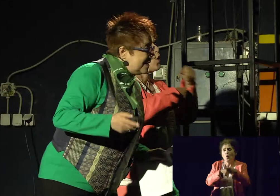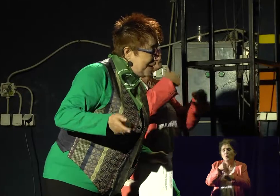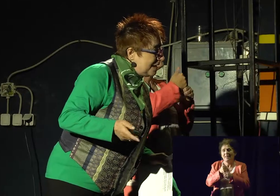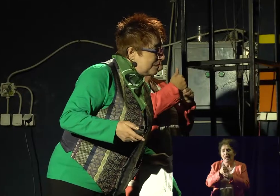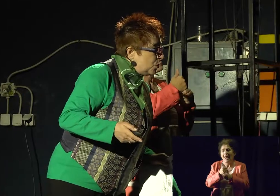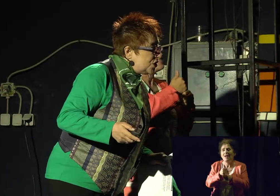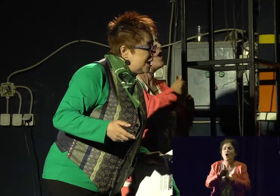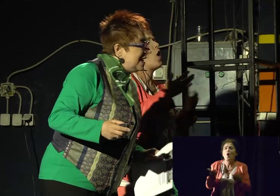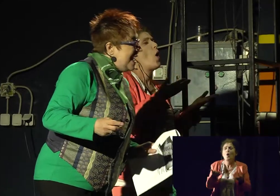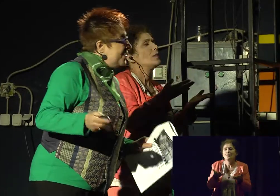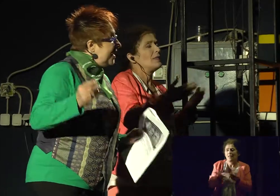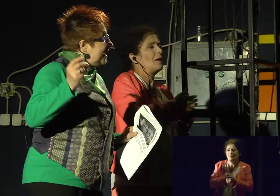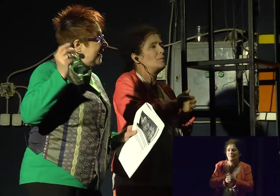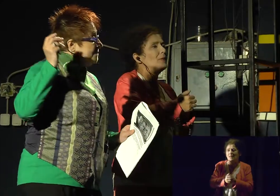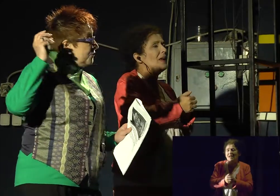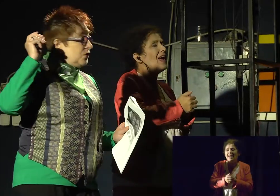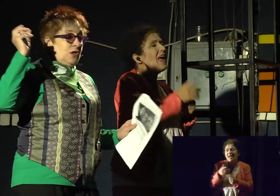he passed the ban on abortion,